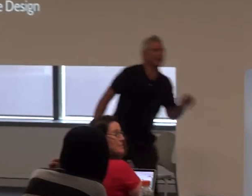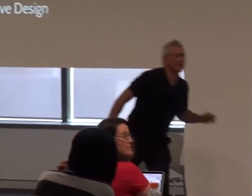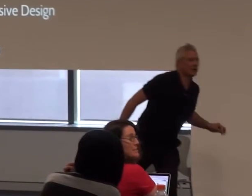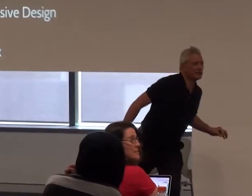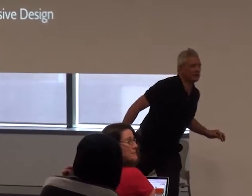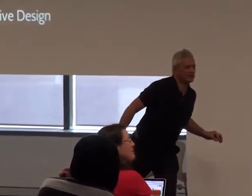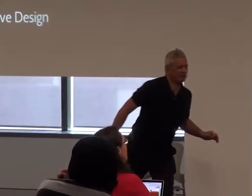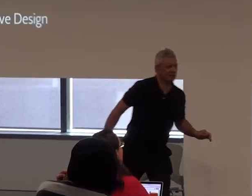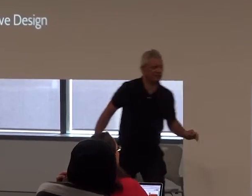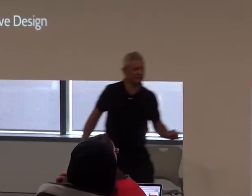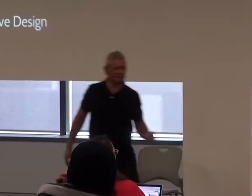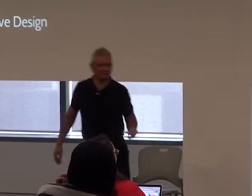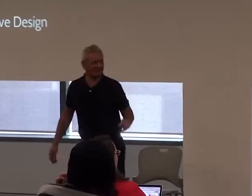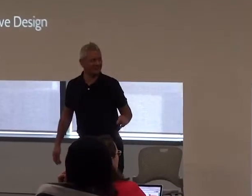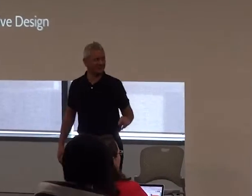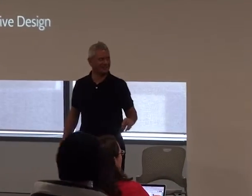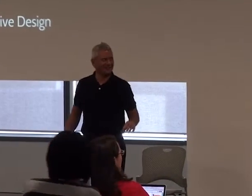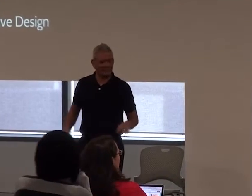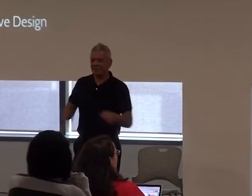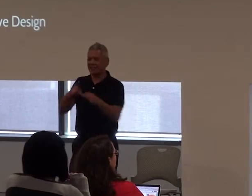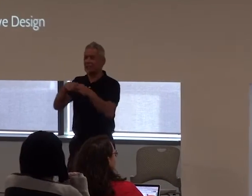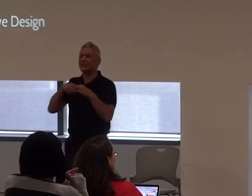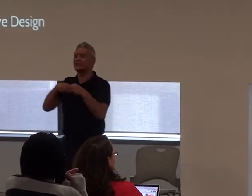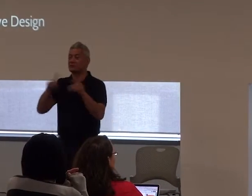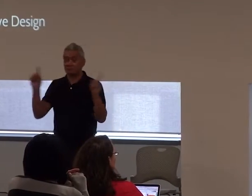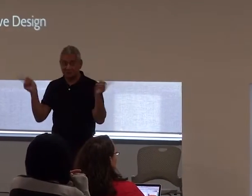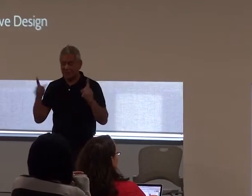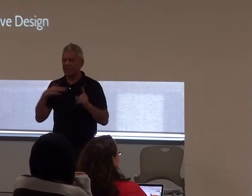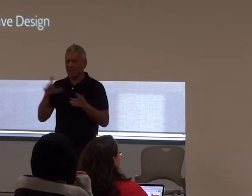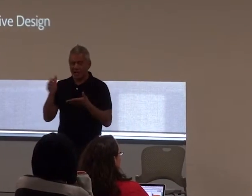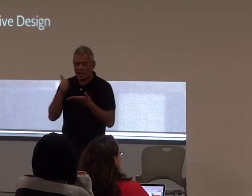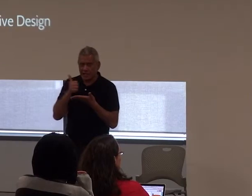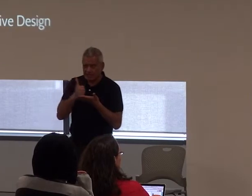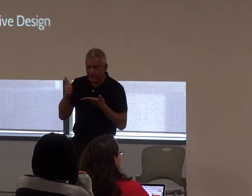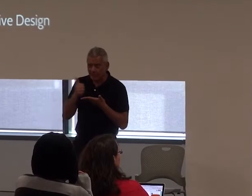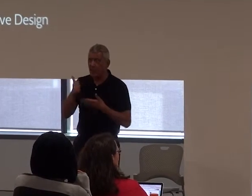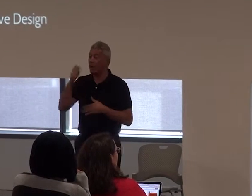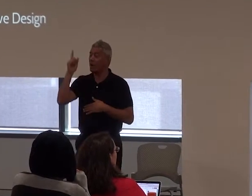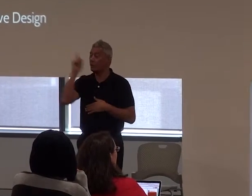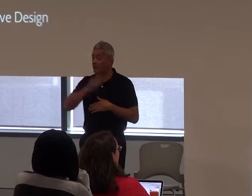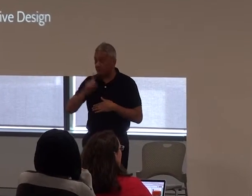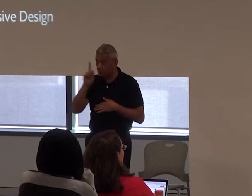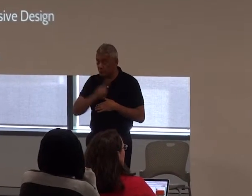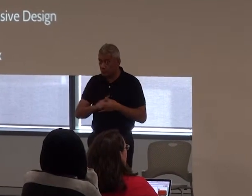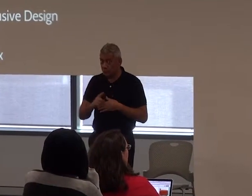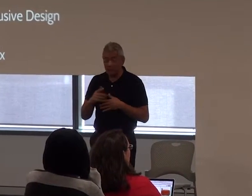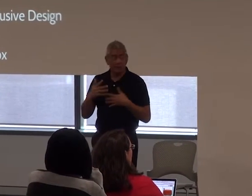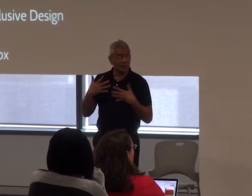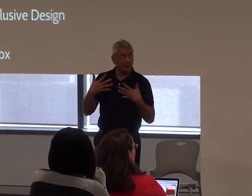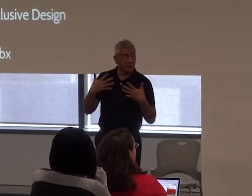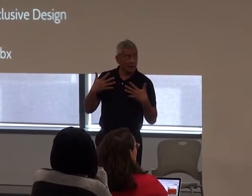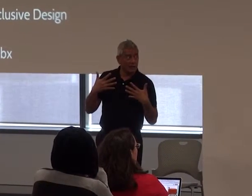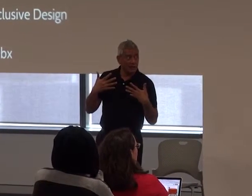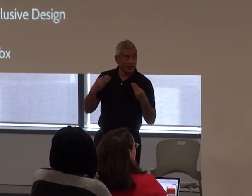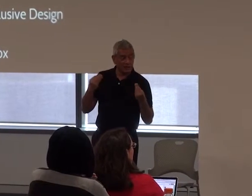can. Numbers and percentages. Yeah, I can talk about that. So the question is, what are the numbers of the people that perhaps exist out there that,